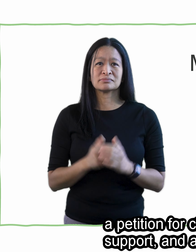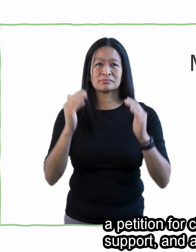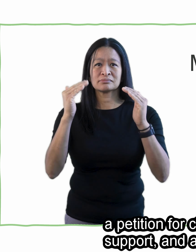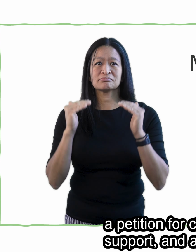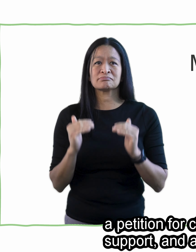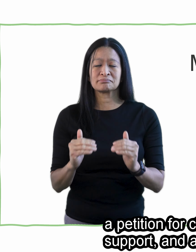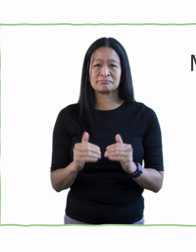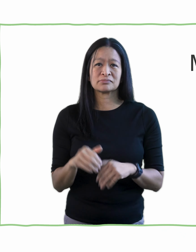summons.